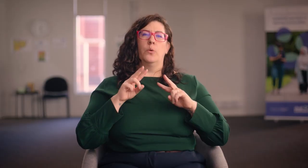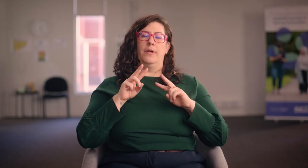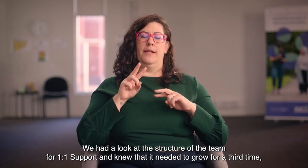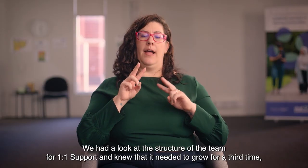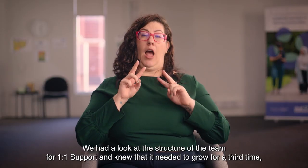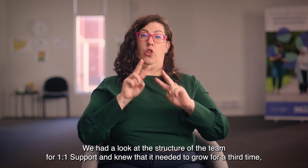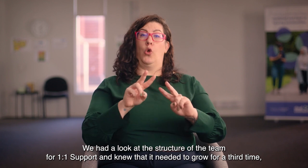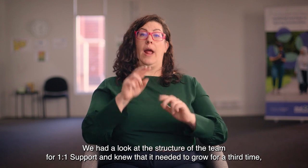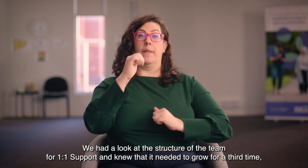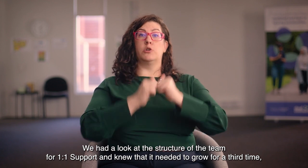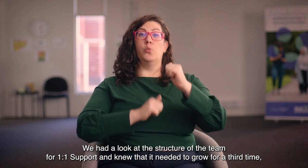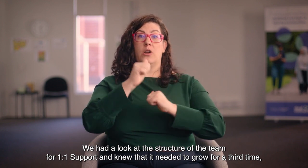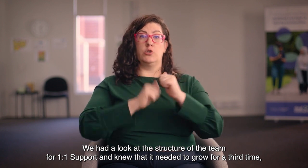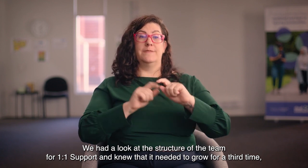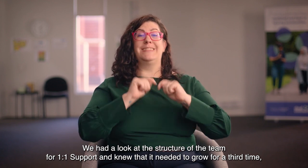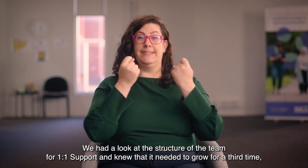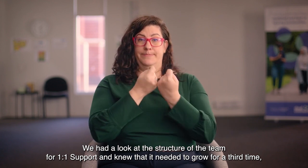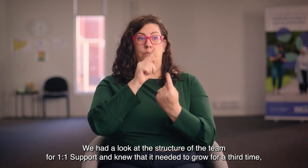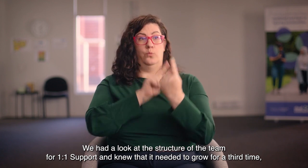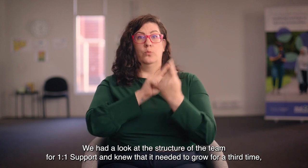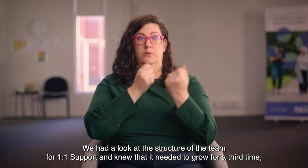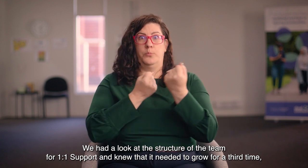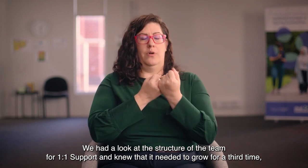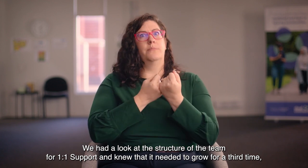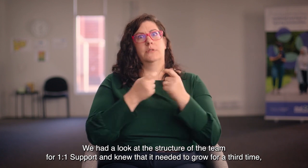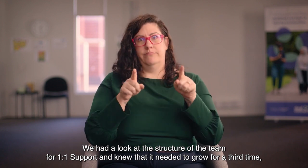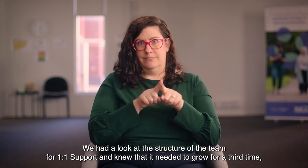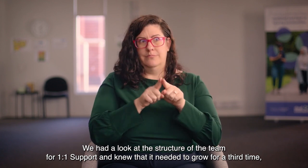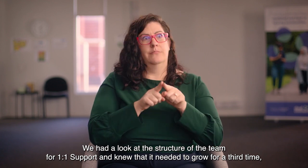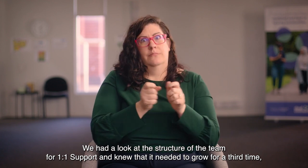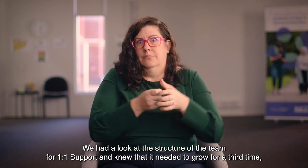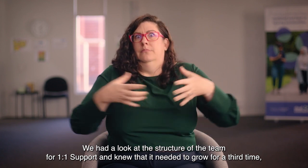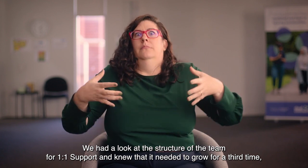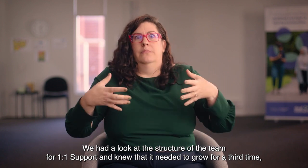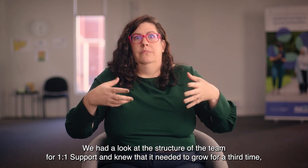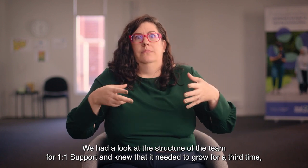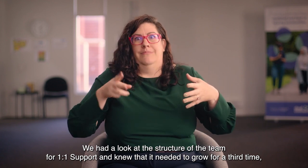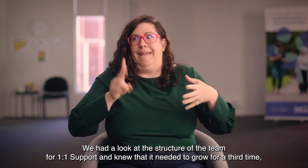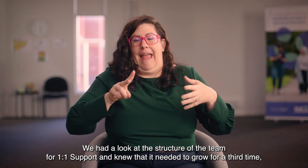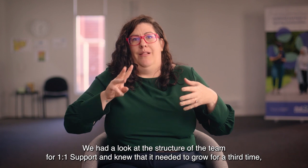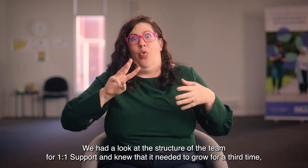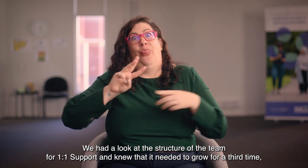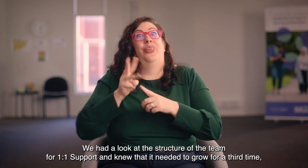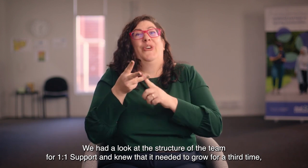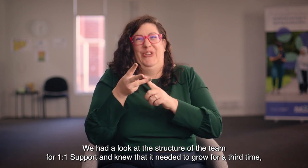We had a look at the structure of the team for one-on-one support and knew that it needed to grow for a 3rd